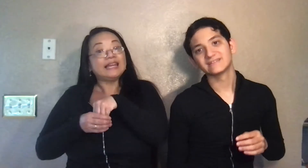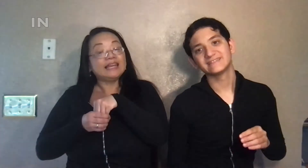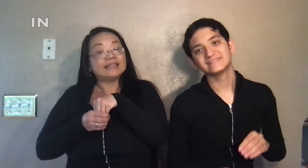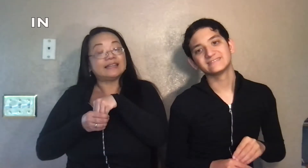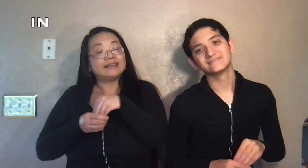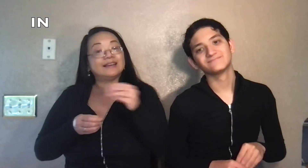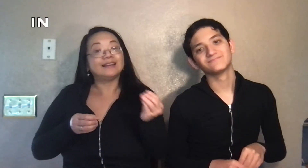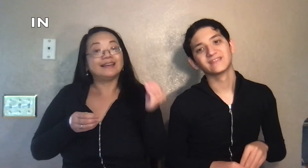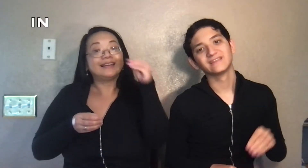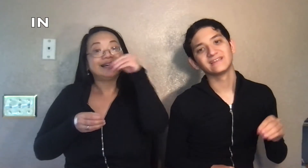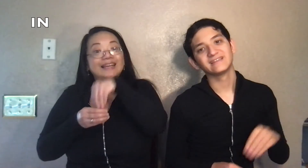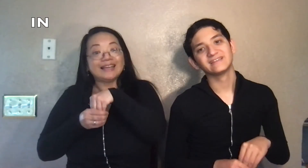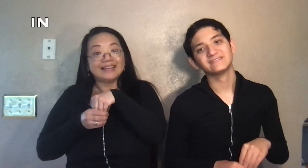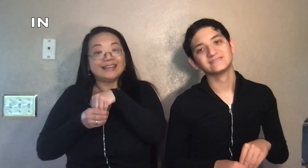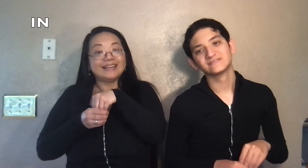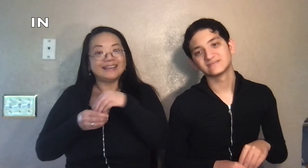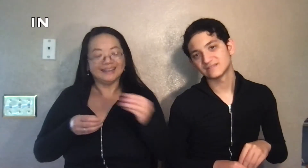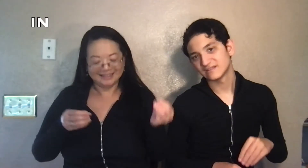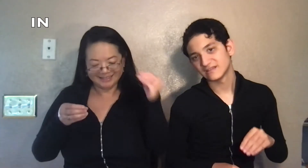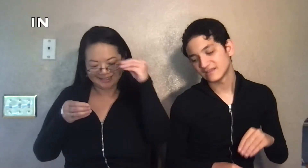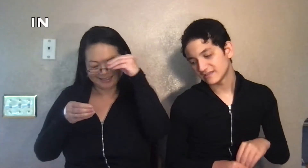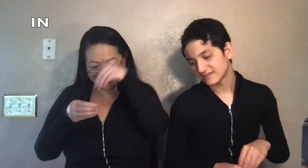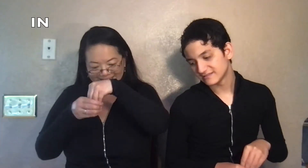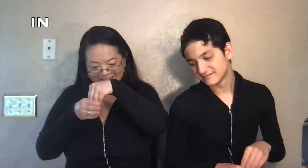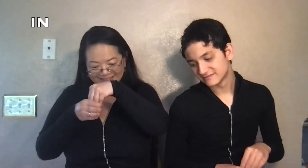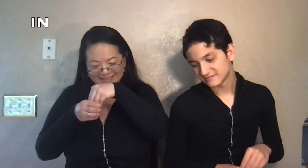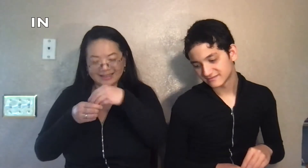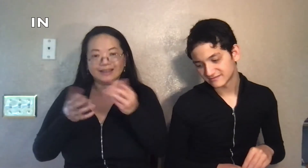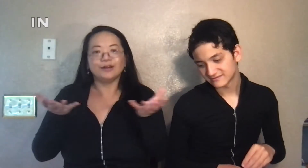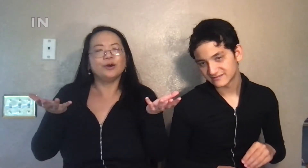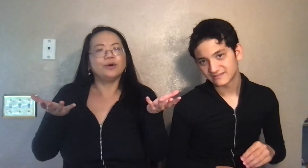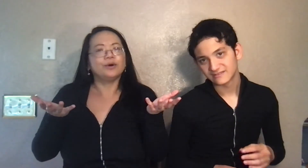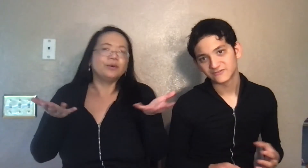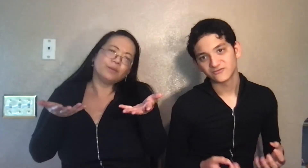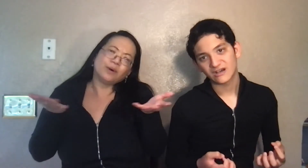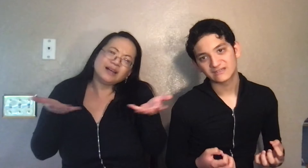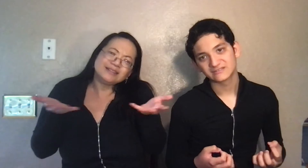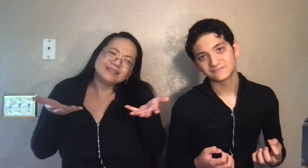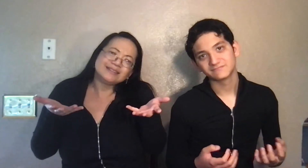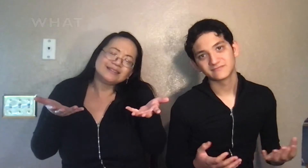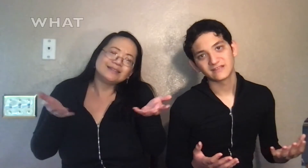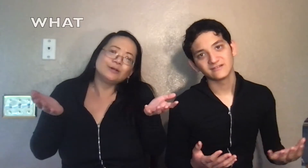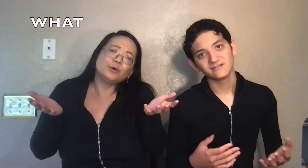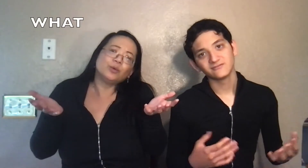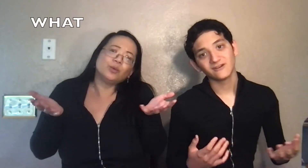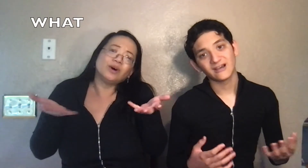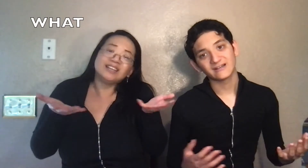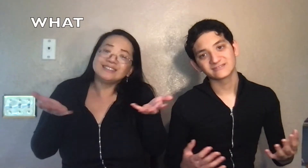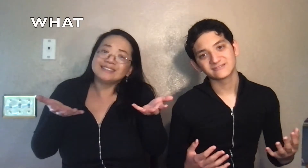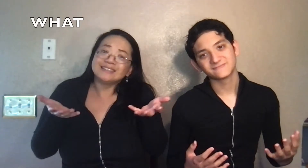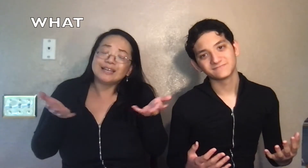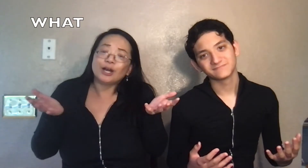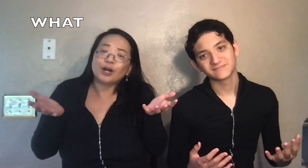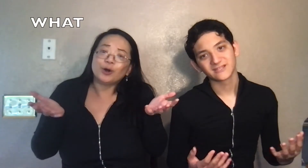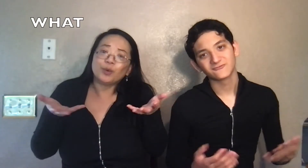In. In. In. What? What?